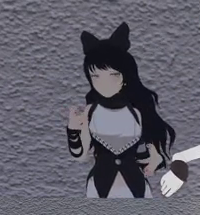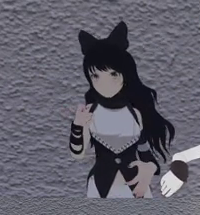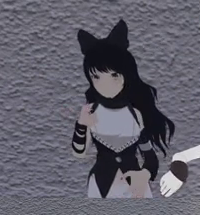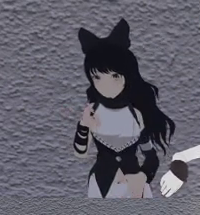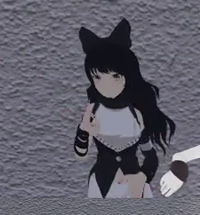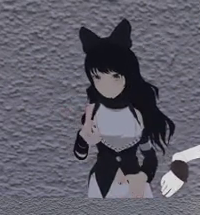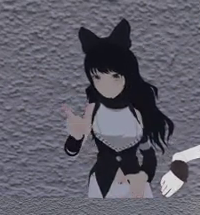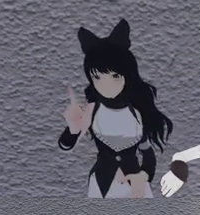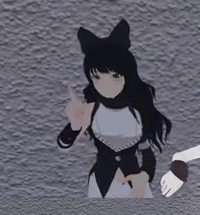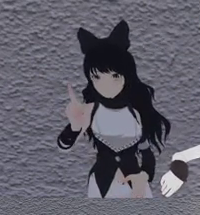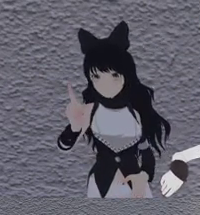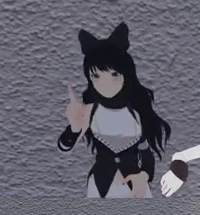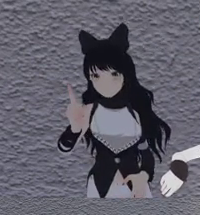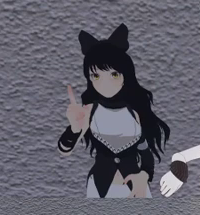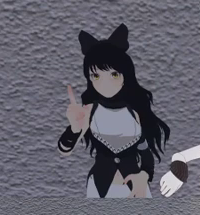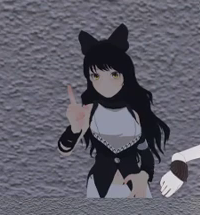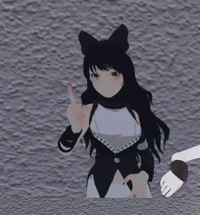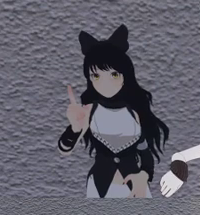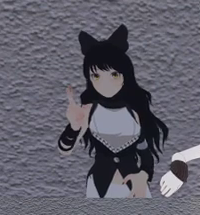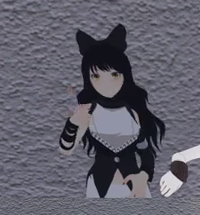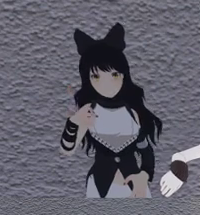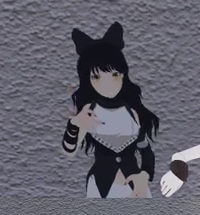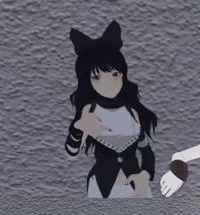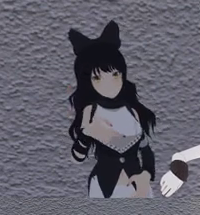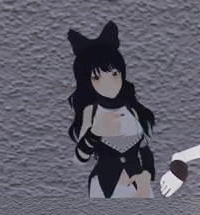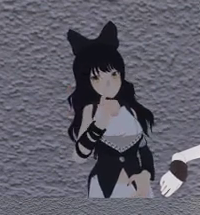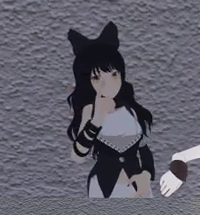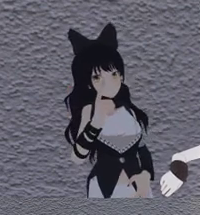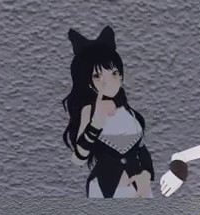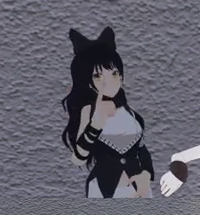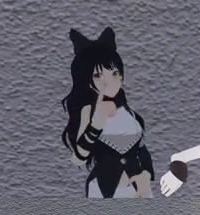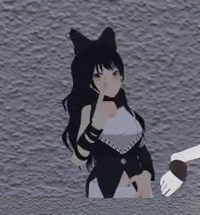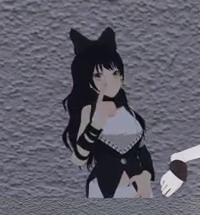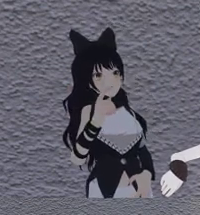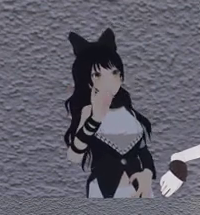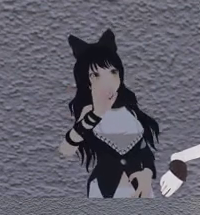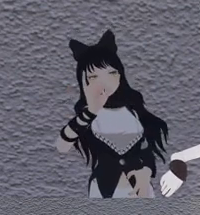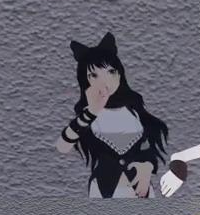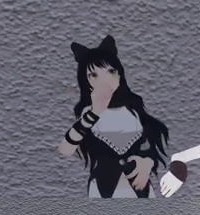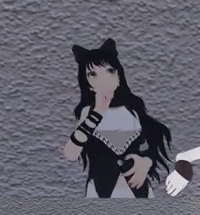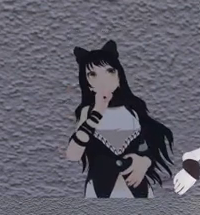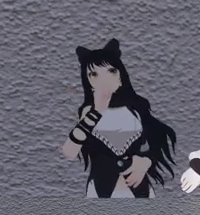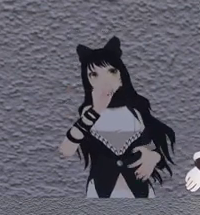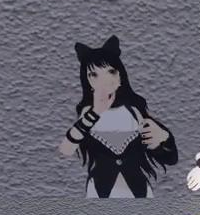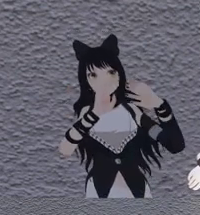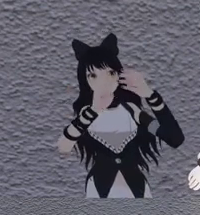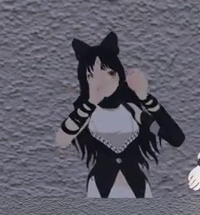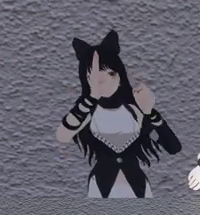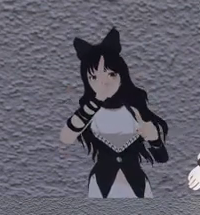And this sign, what is it? Insult. Kind of like you're jabbing at somebody. Insult.